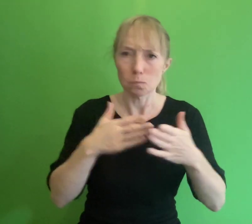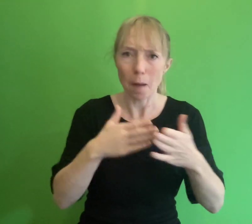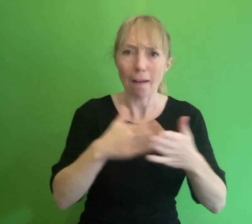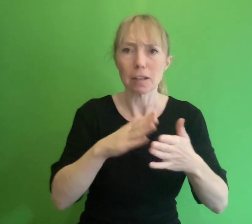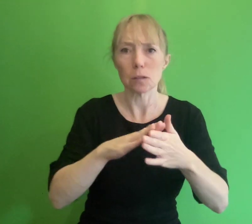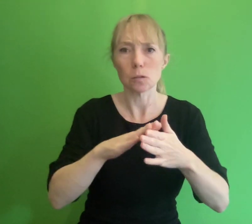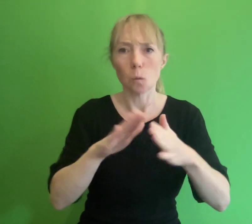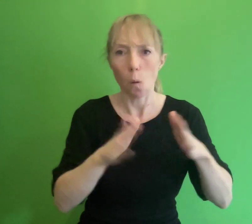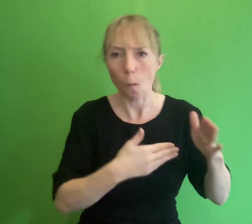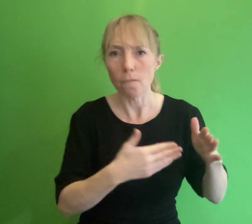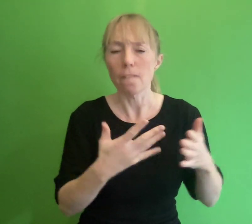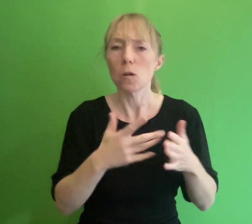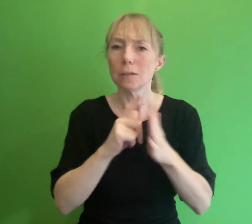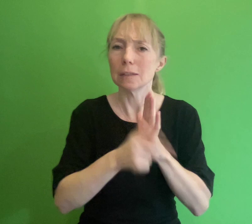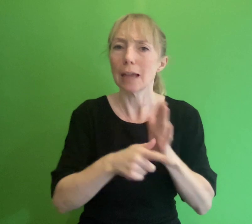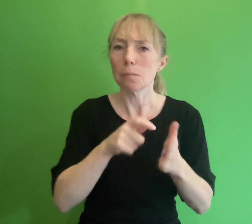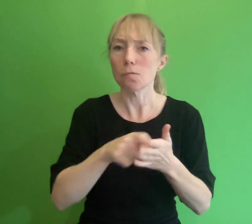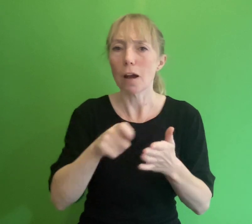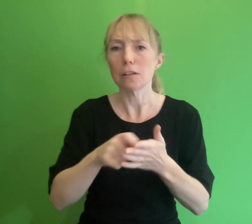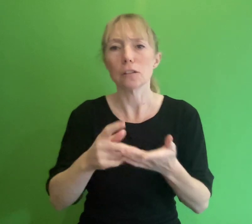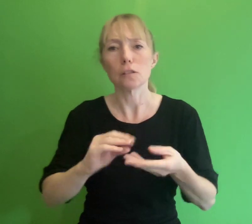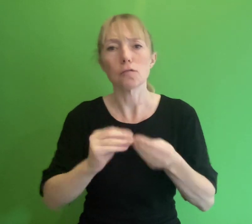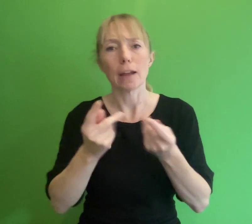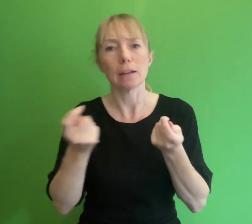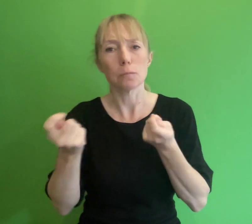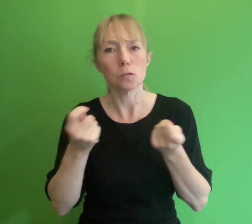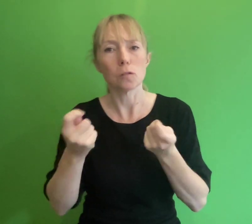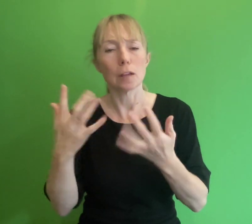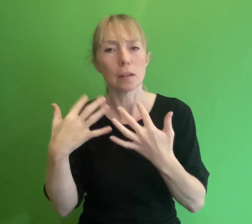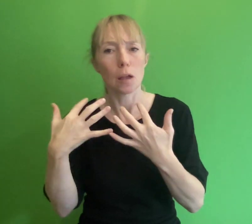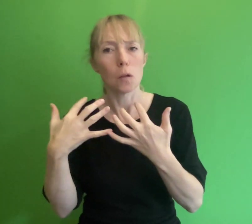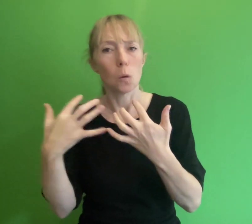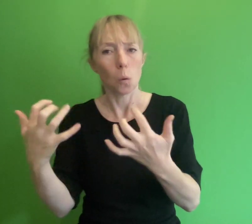writers, creative producers and audiences face